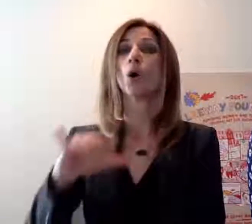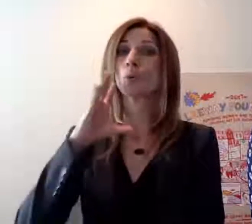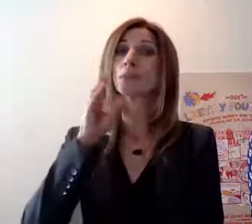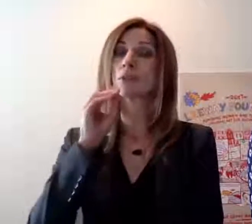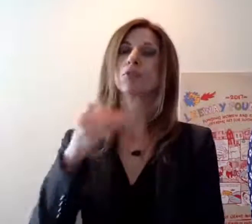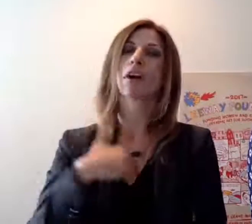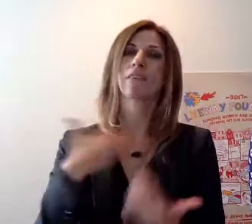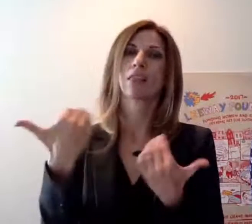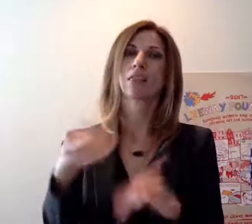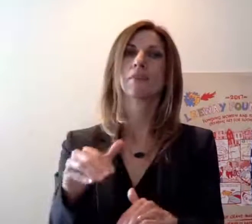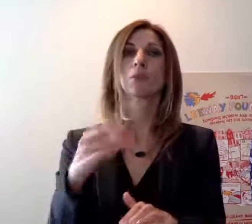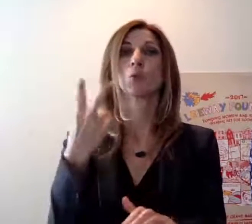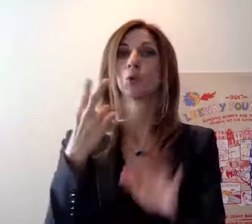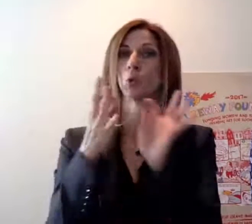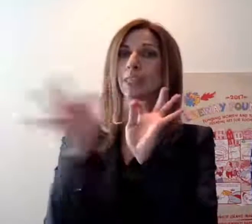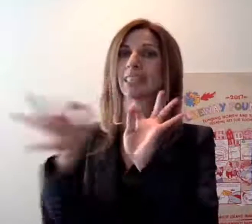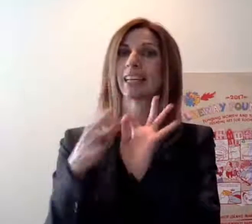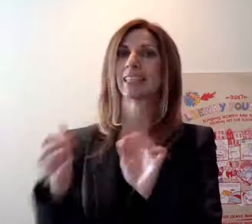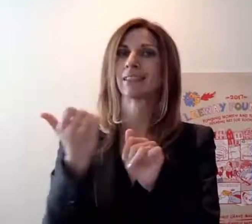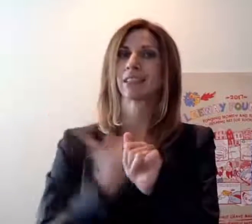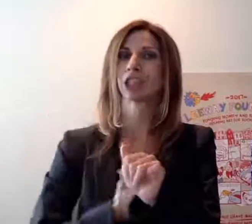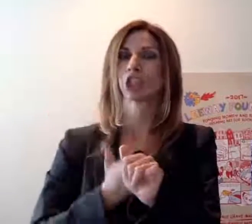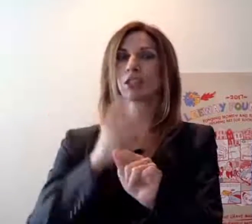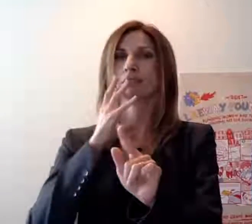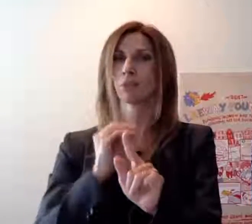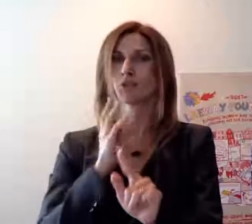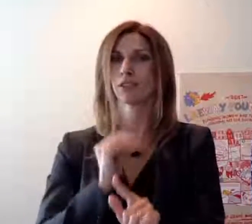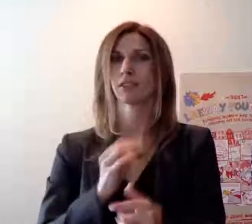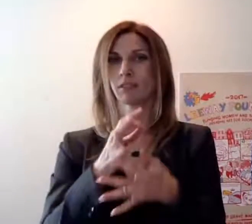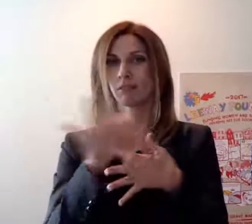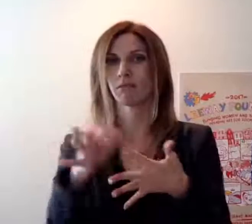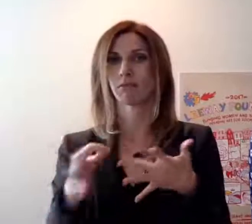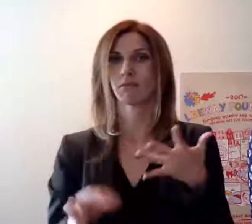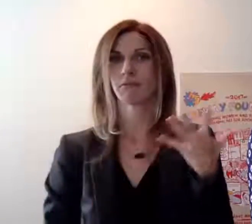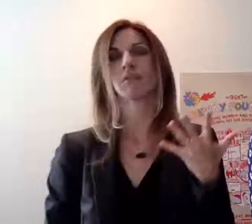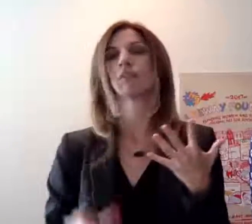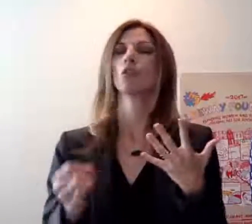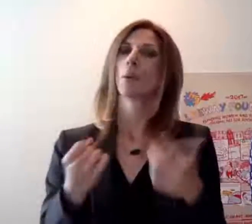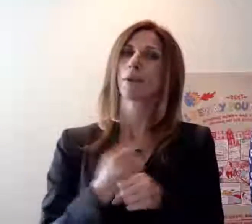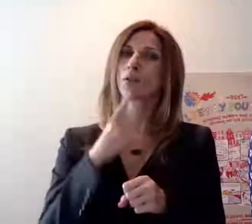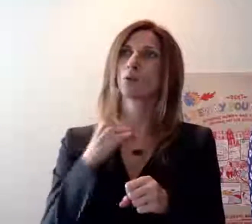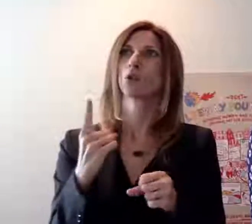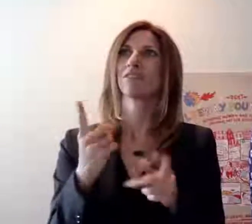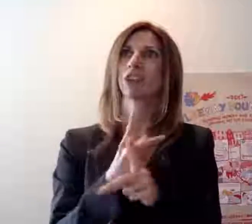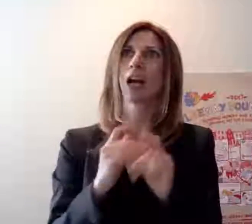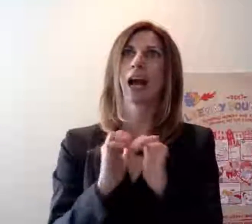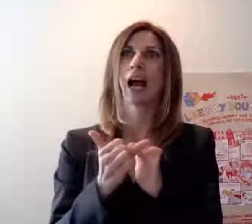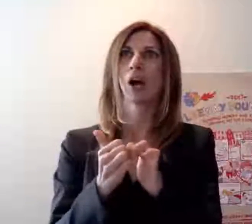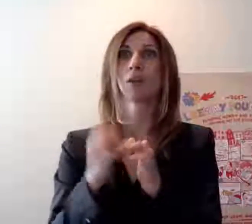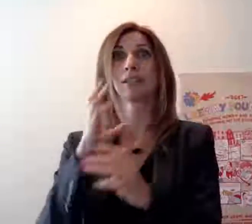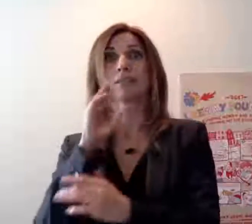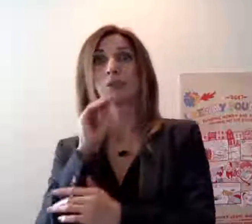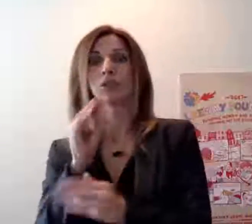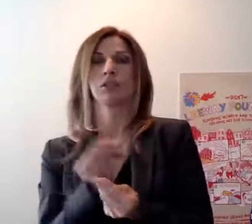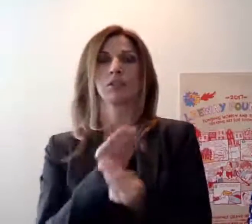can only do about 2 sentences for each experience, so figuring out a way to share those experiences in a concise way.